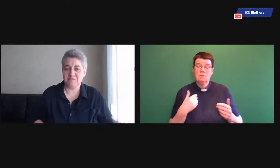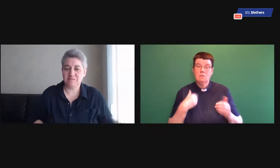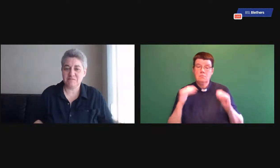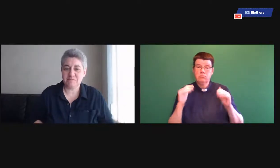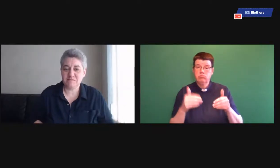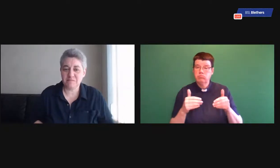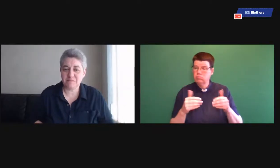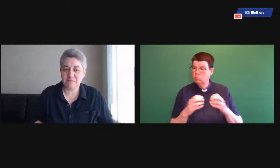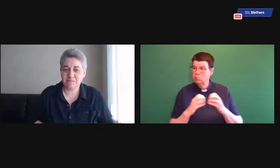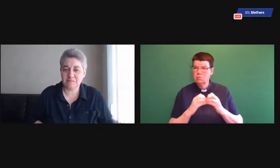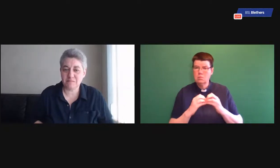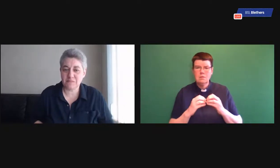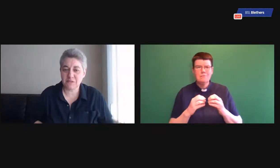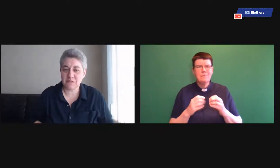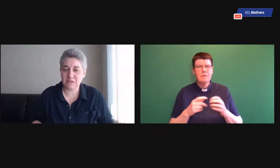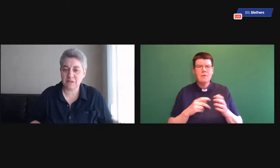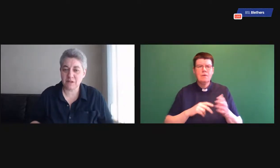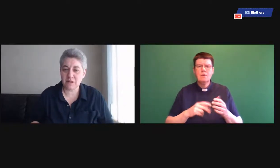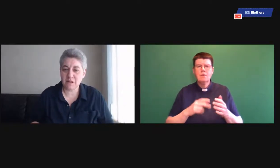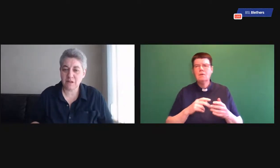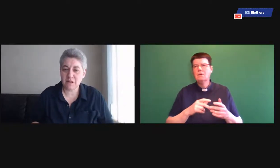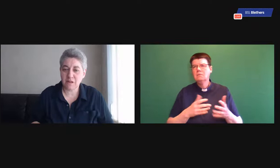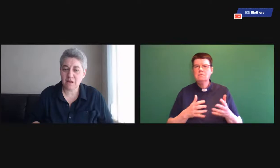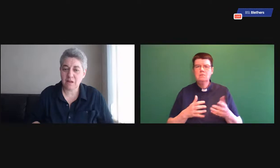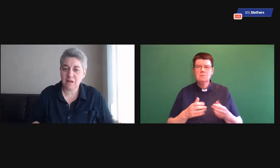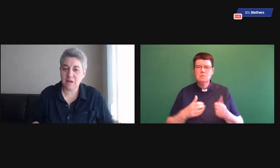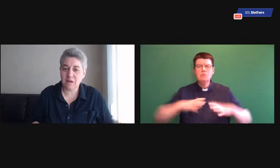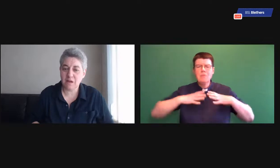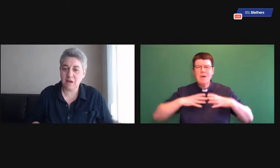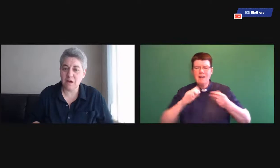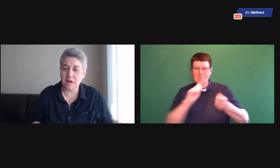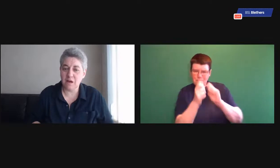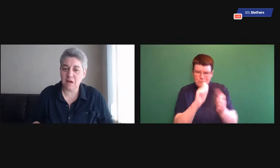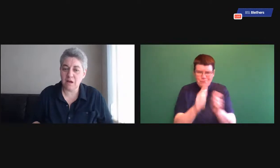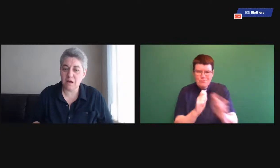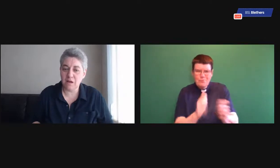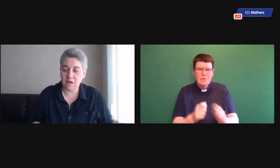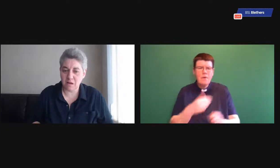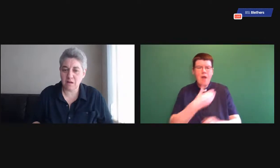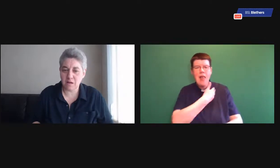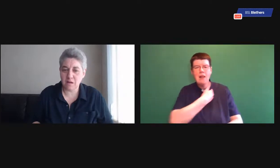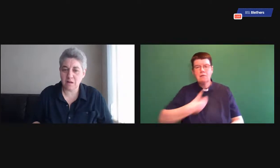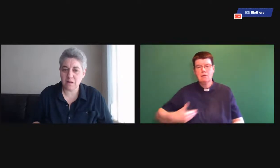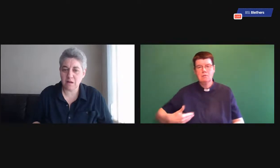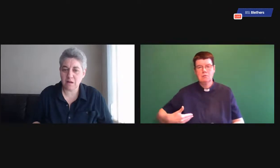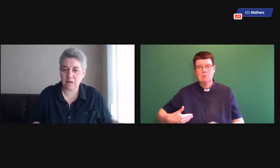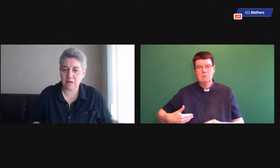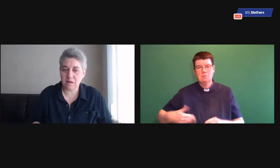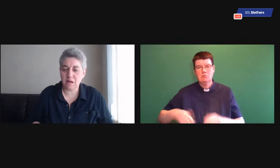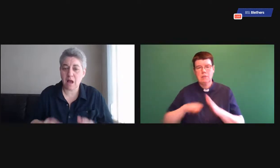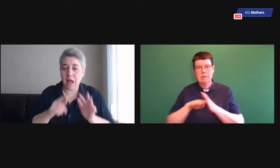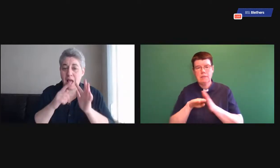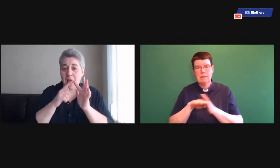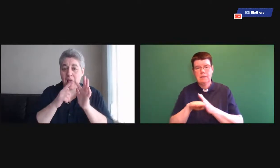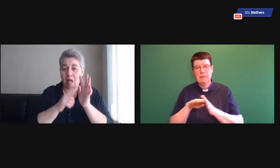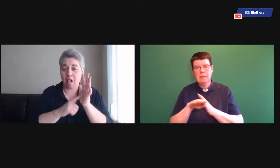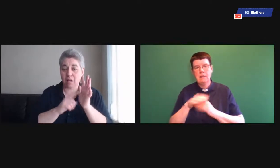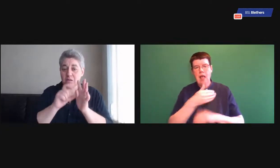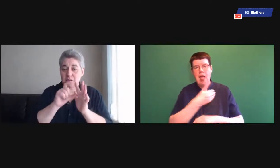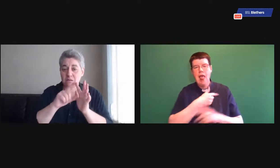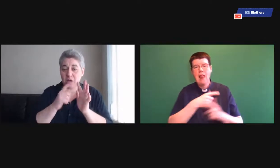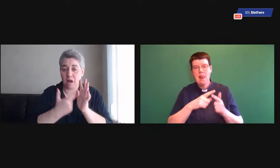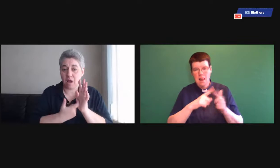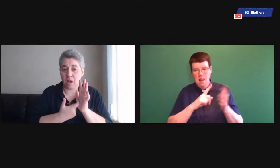culturally appropriate for deaf people. Um, and there'd be so much to